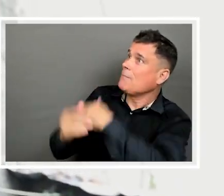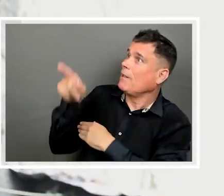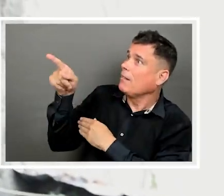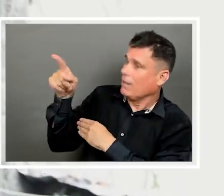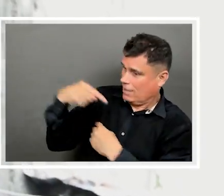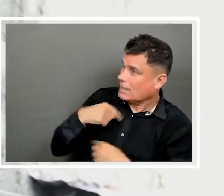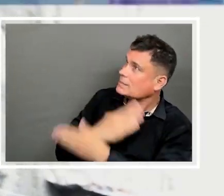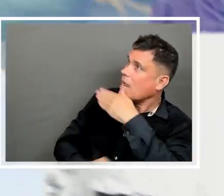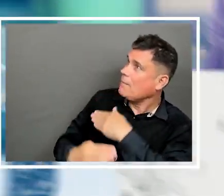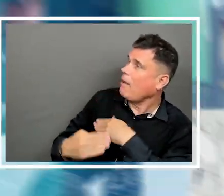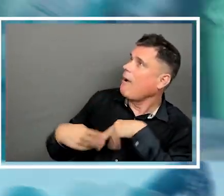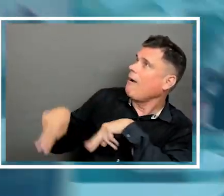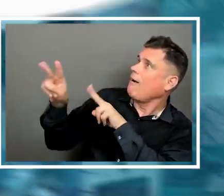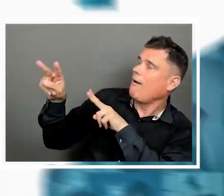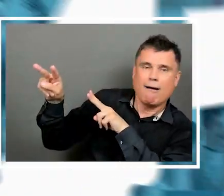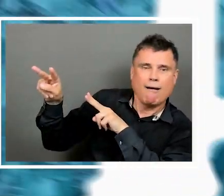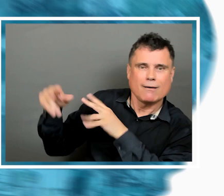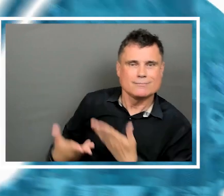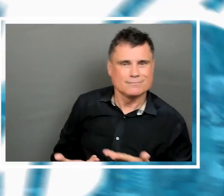to.